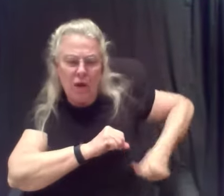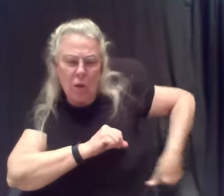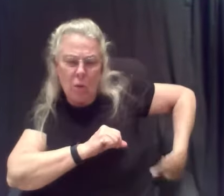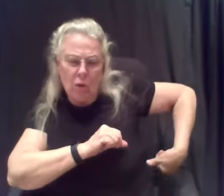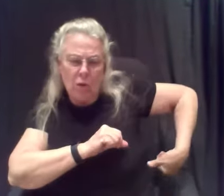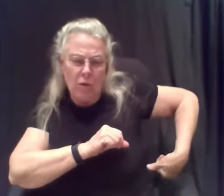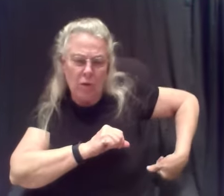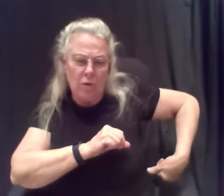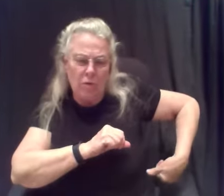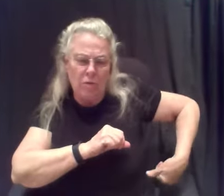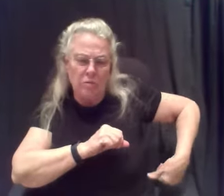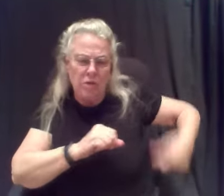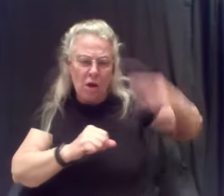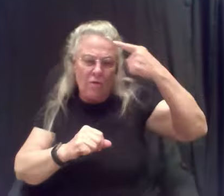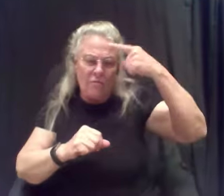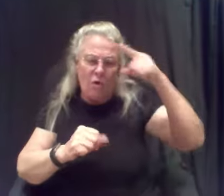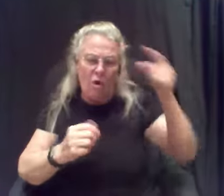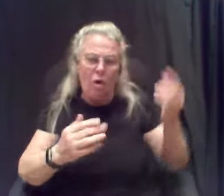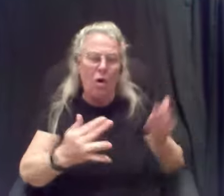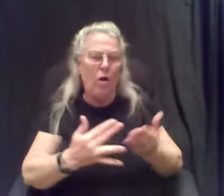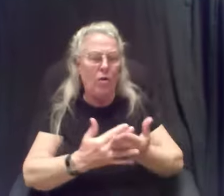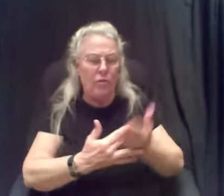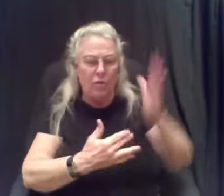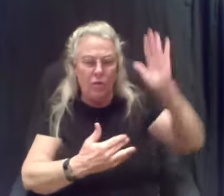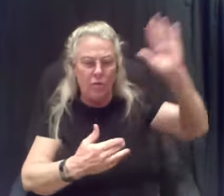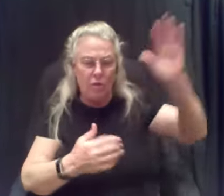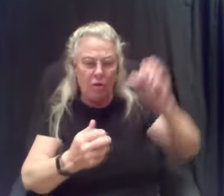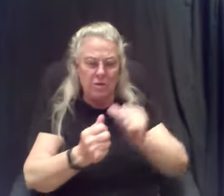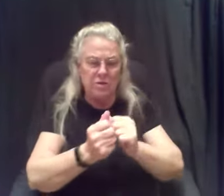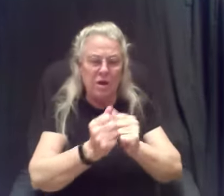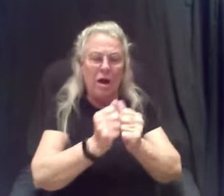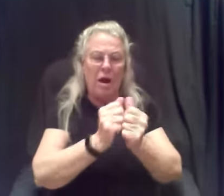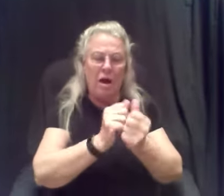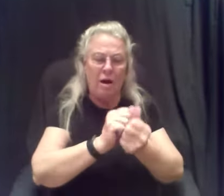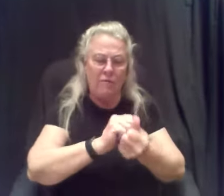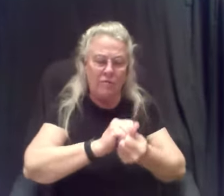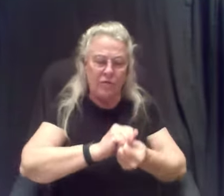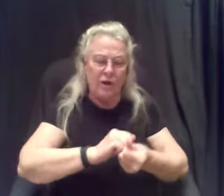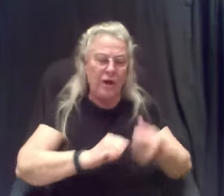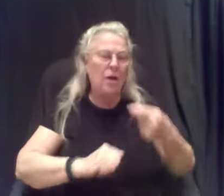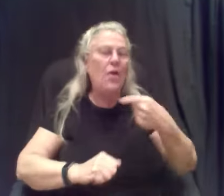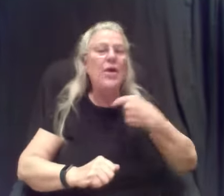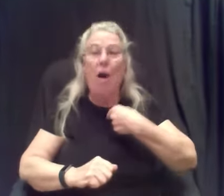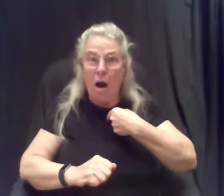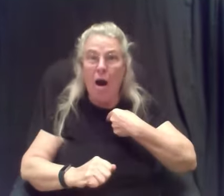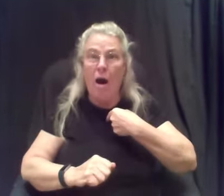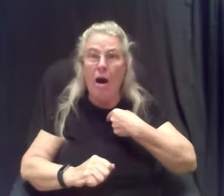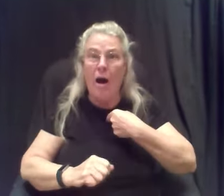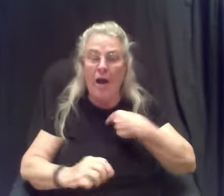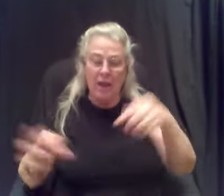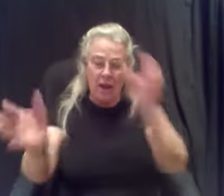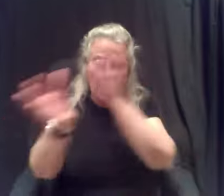wounds, for through your suffering I am